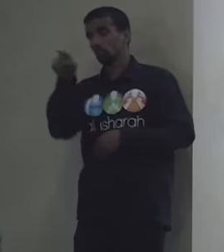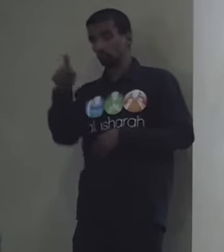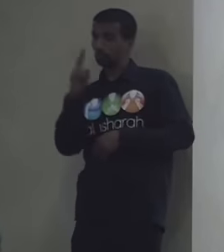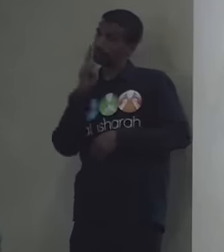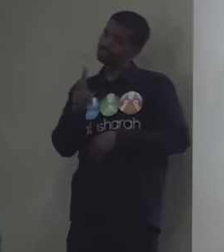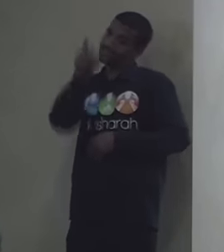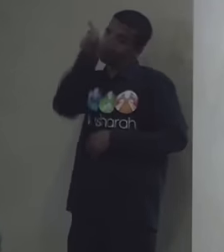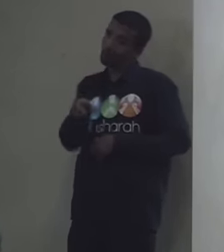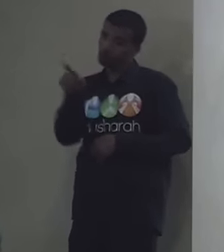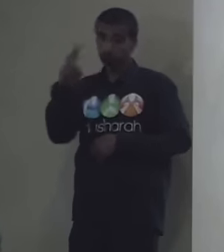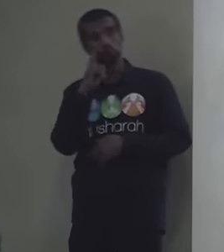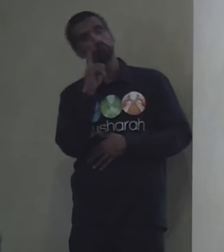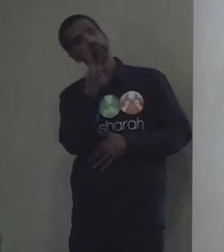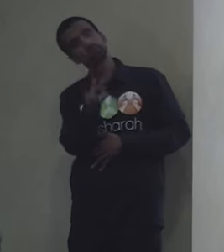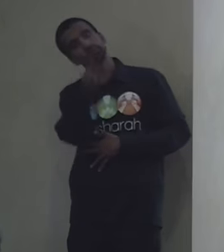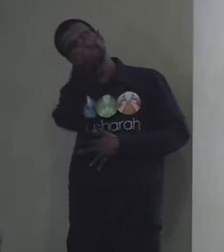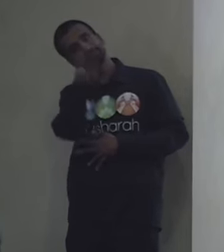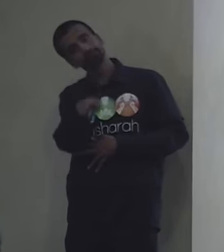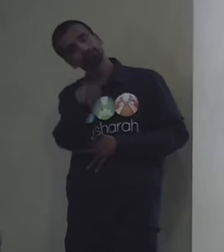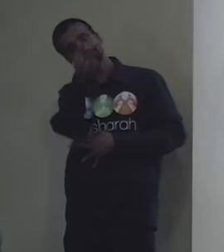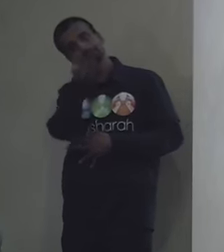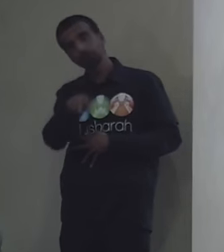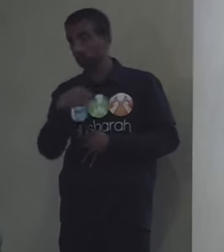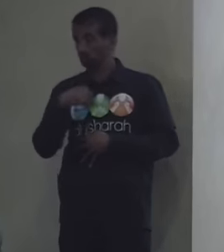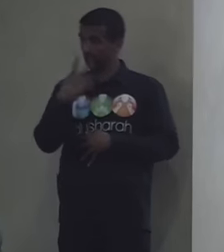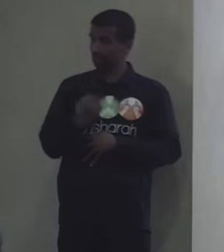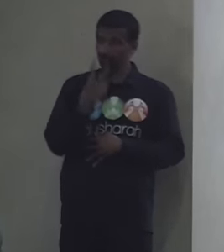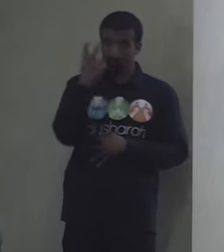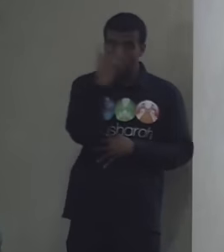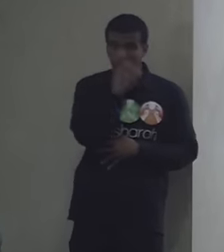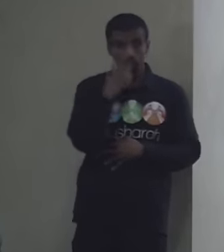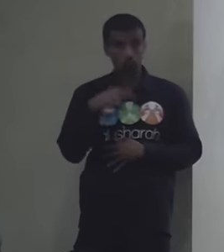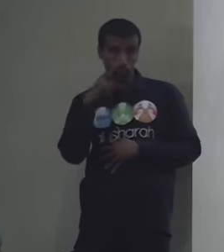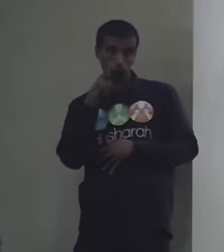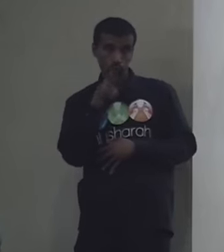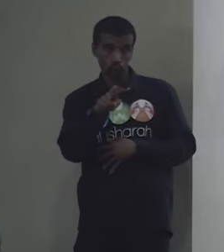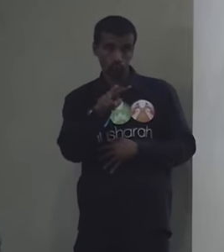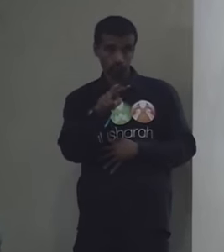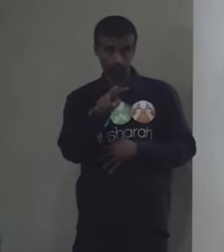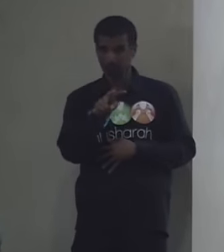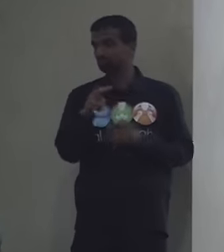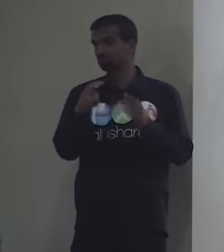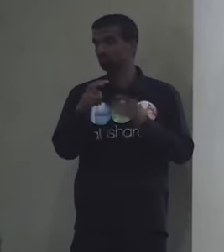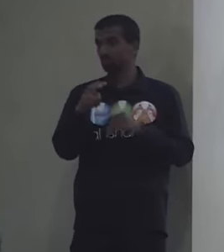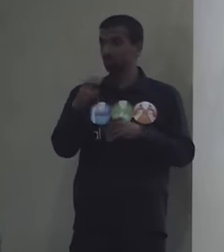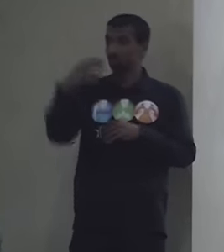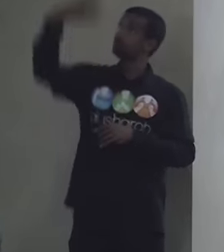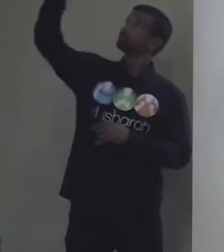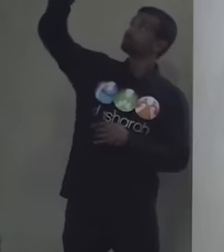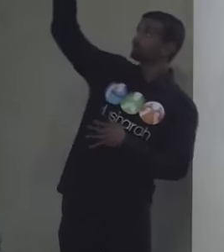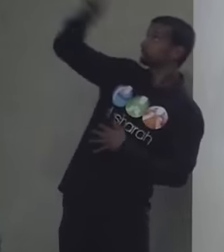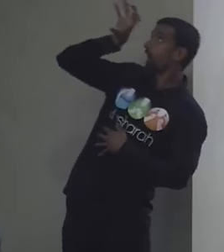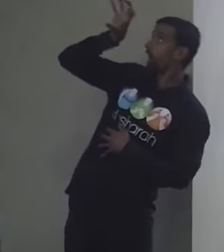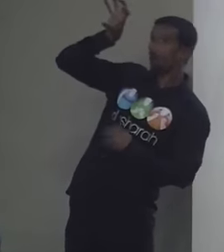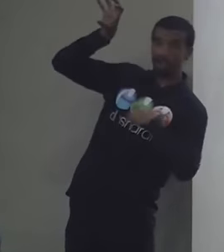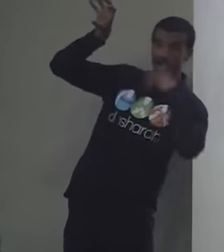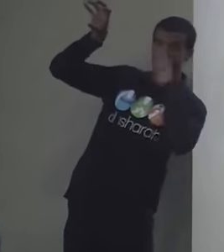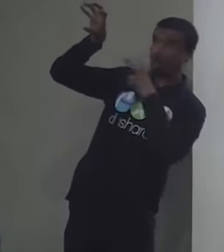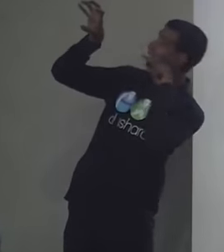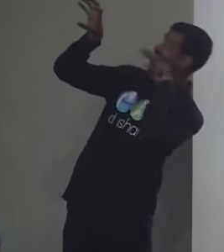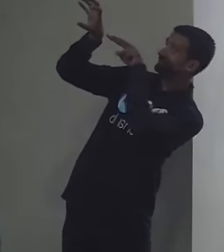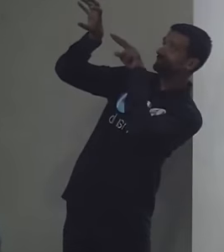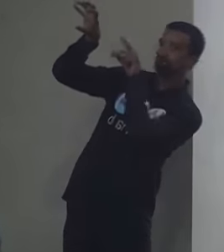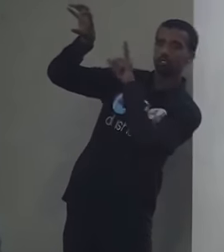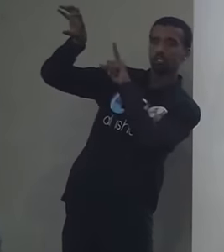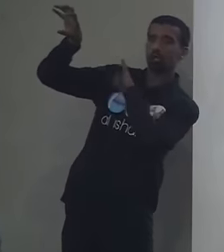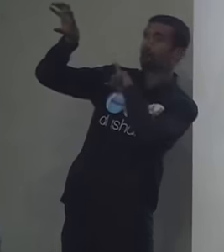sensitive faculty of the human body. You don't look at the sun, you avoid eye contact immediately with the sun, yeah? When you see something disgusting,